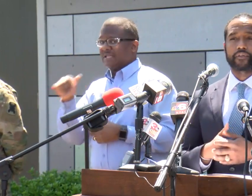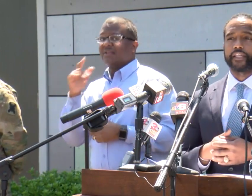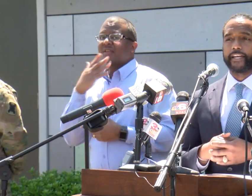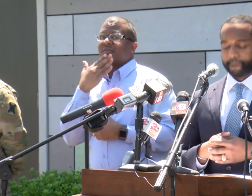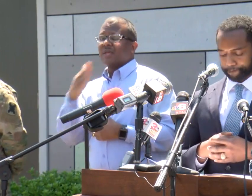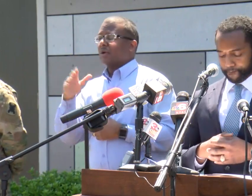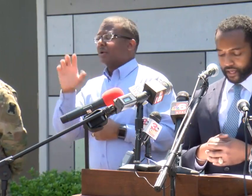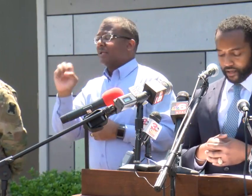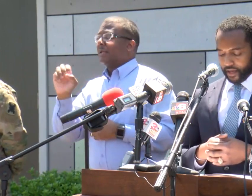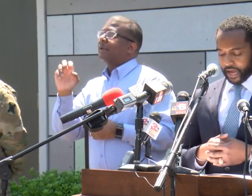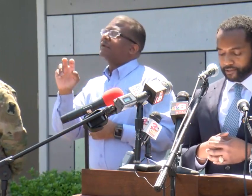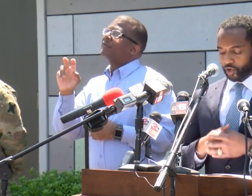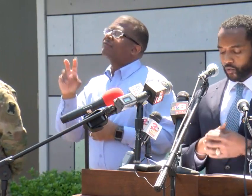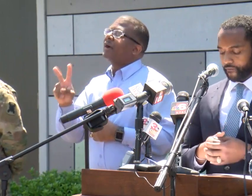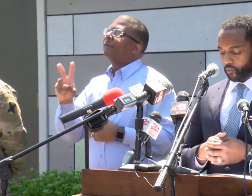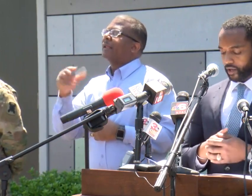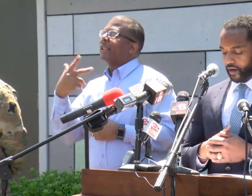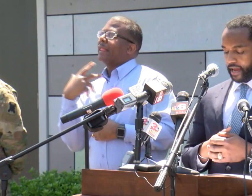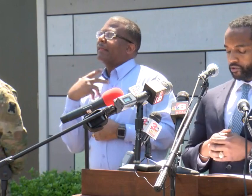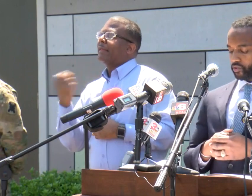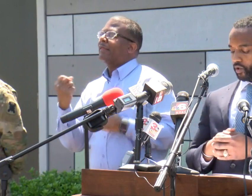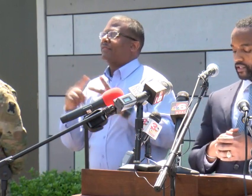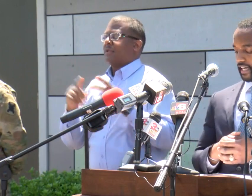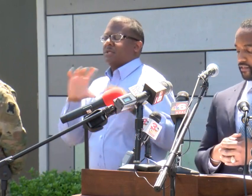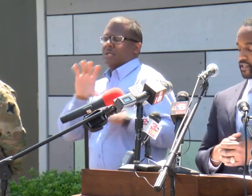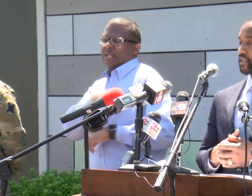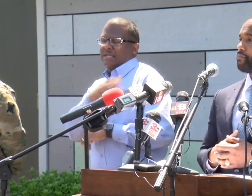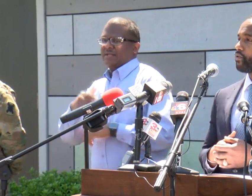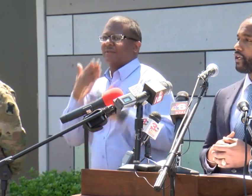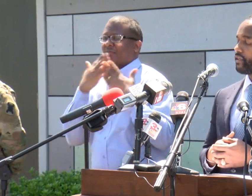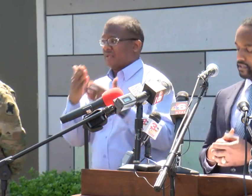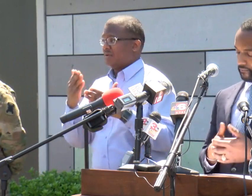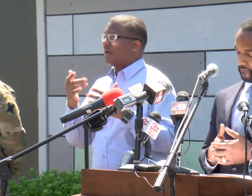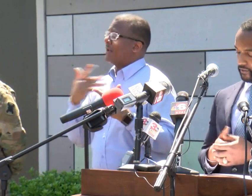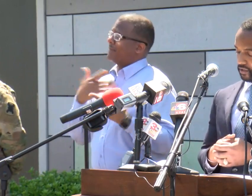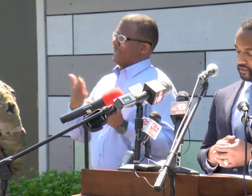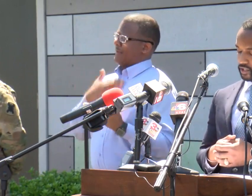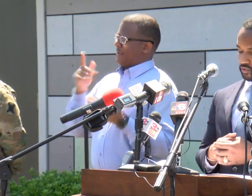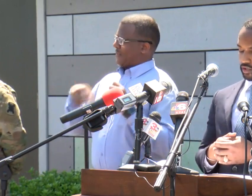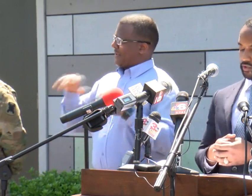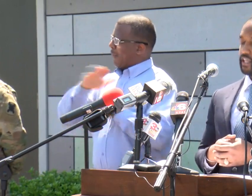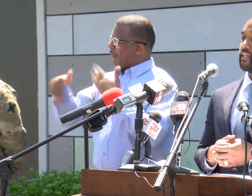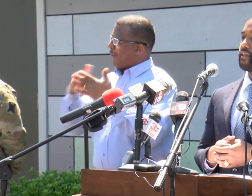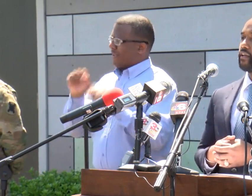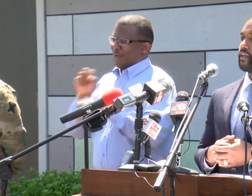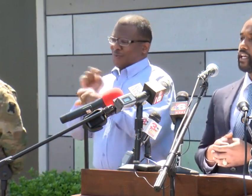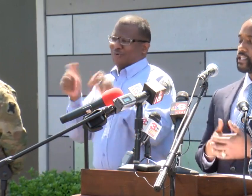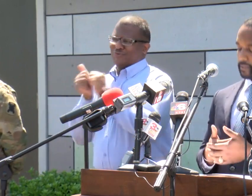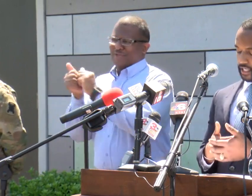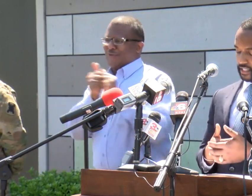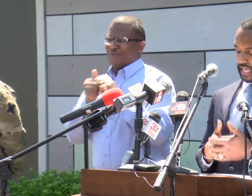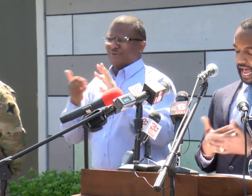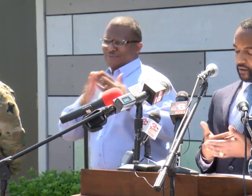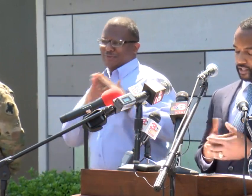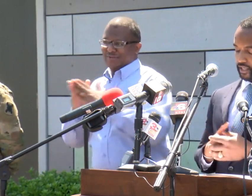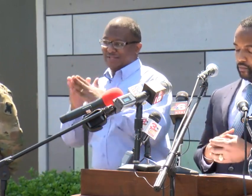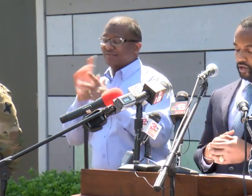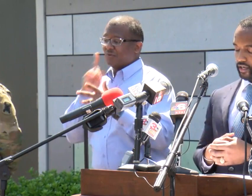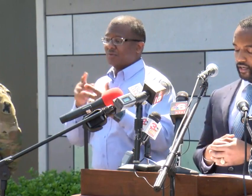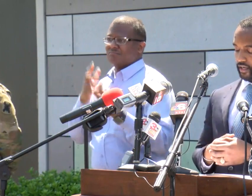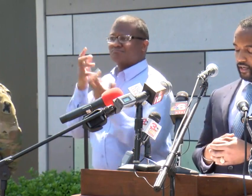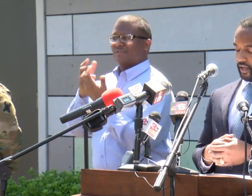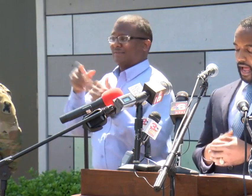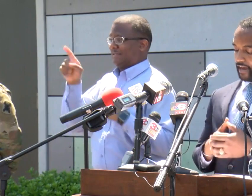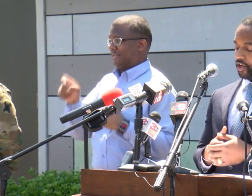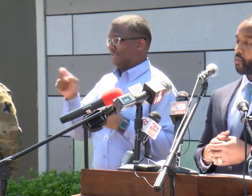Viral Health Clinic. I'm so grateful we are able to work together as a community to fulfill this critical need. It is because our